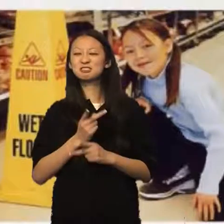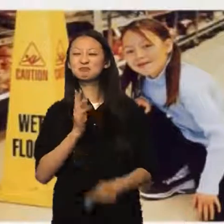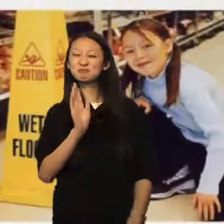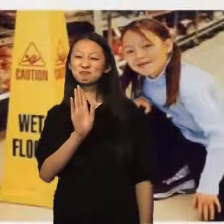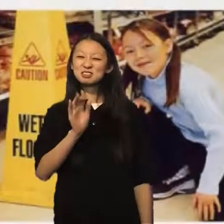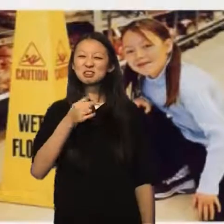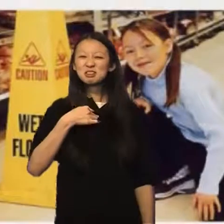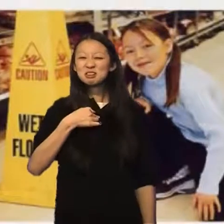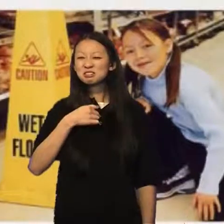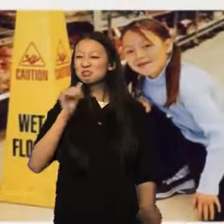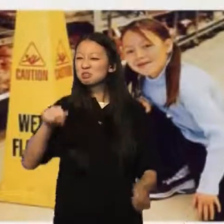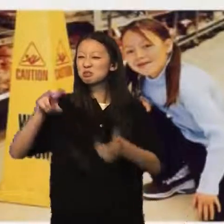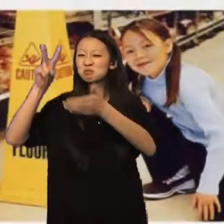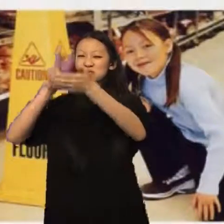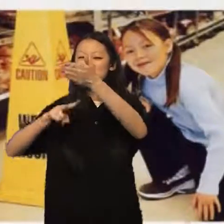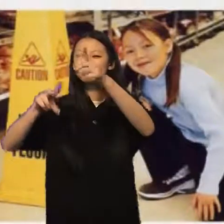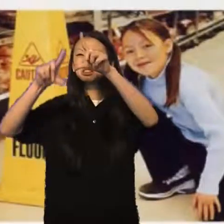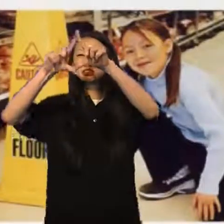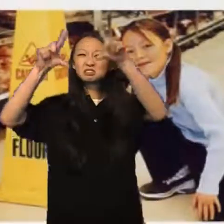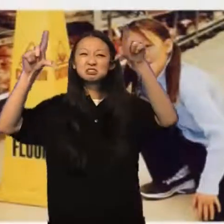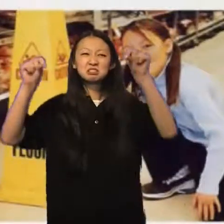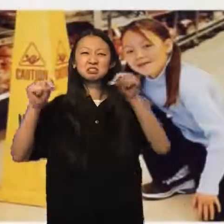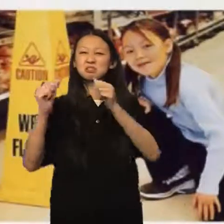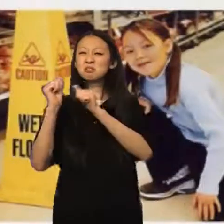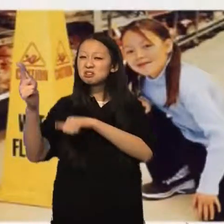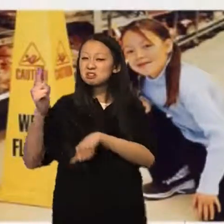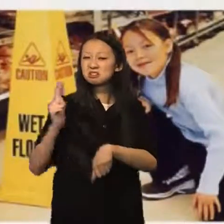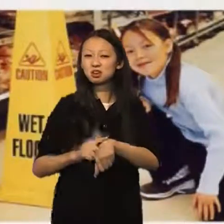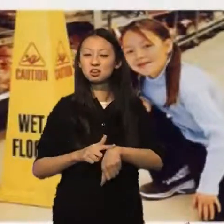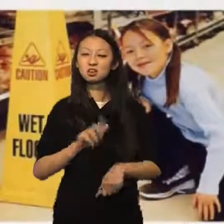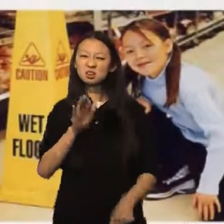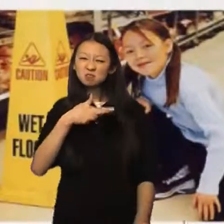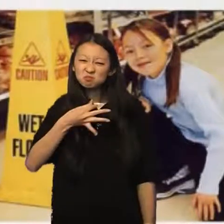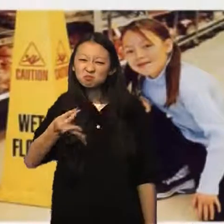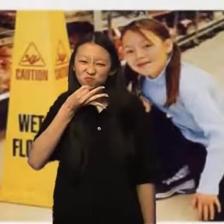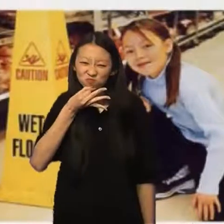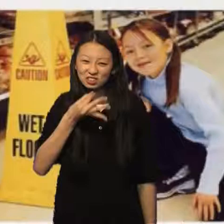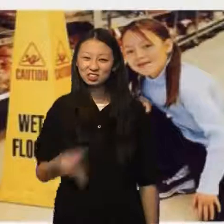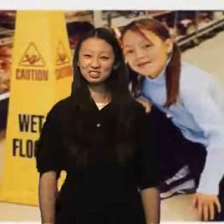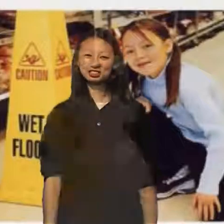to be careful. I read signs all the time.